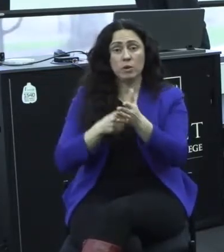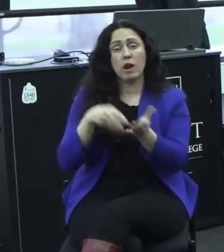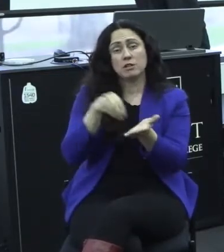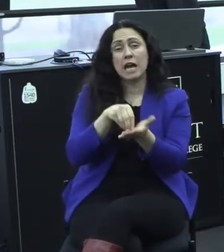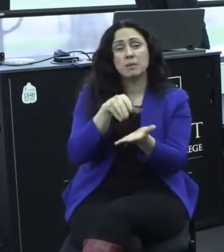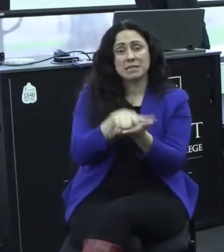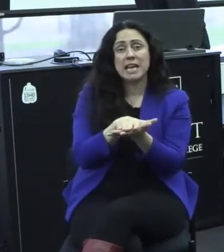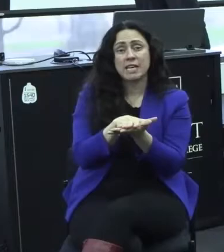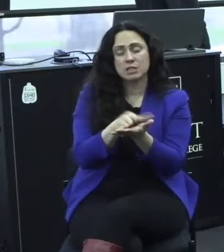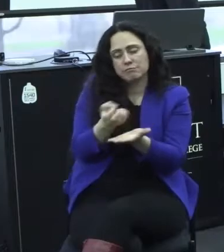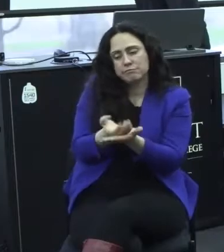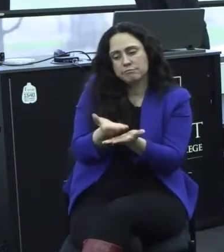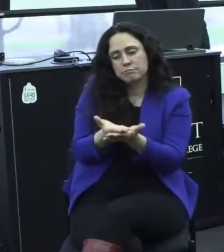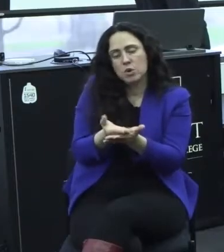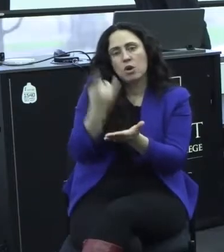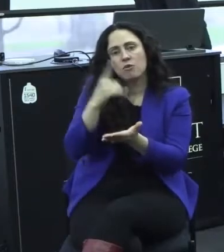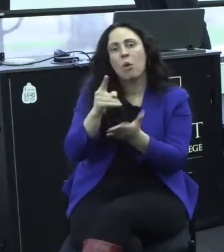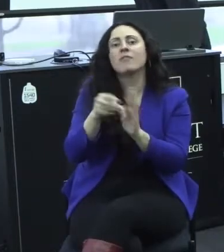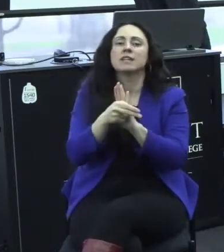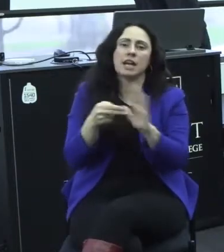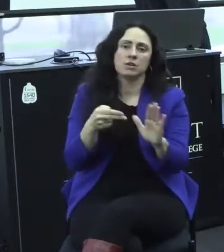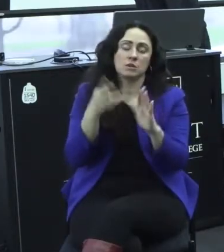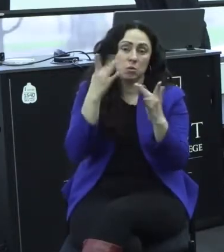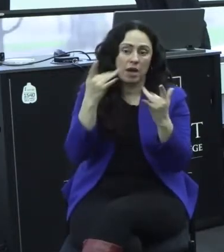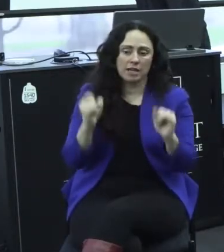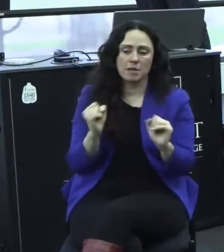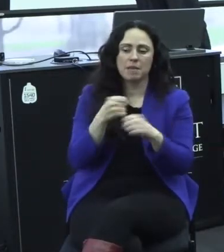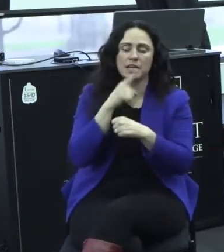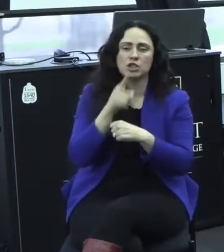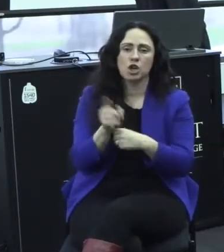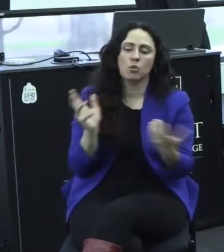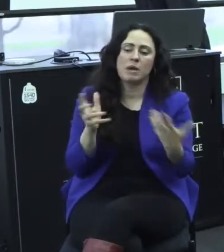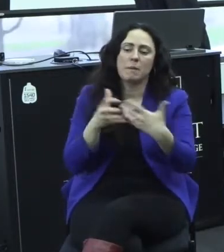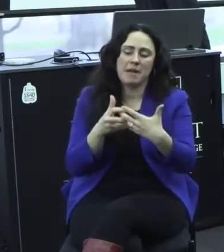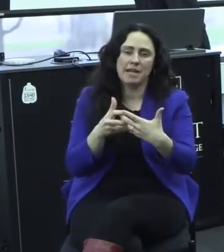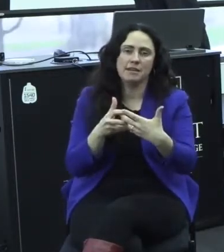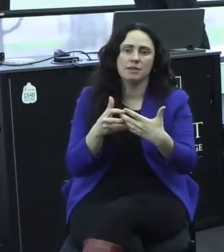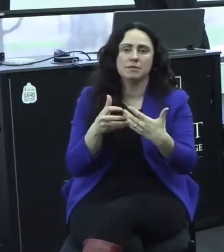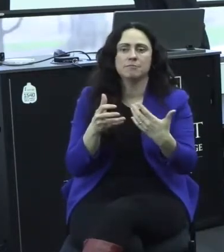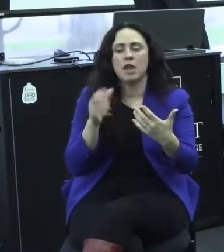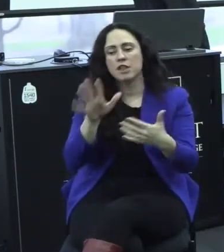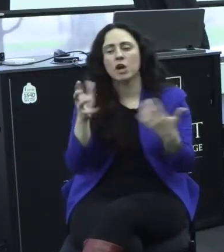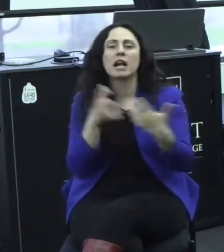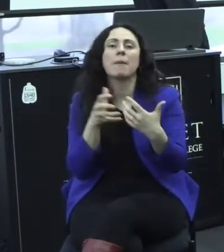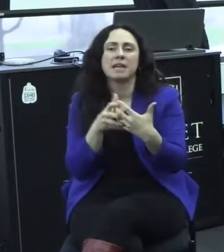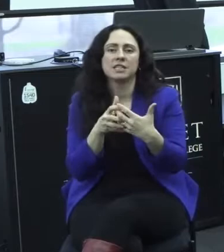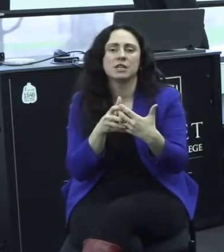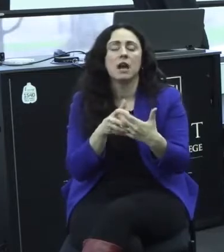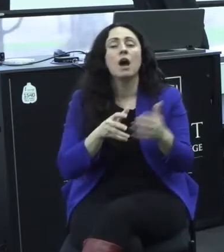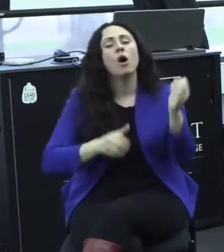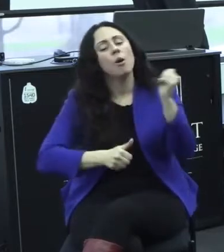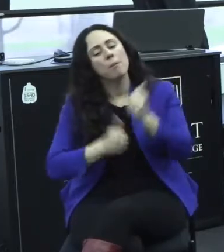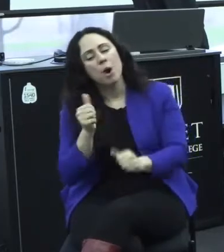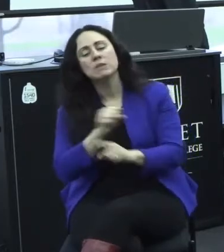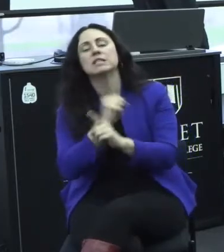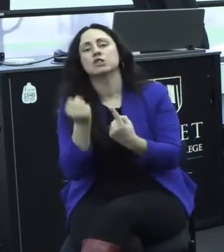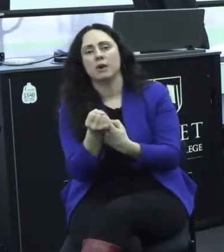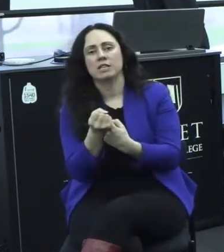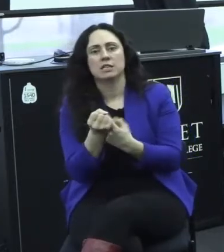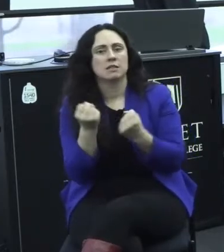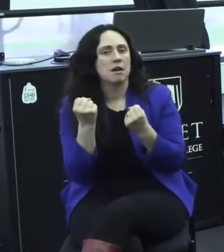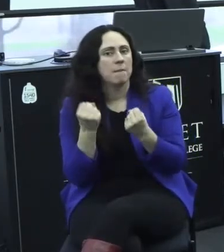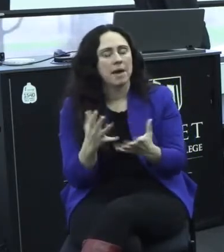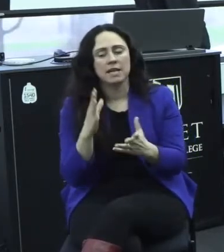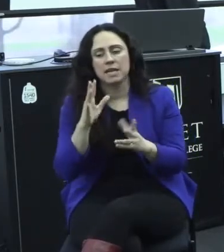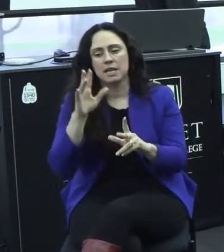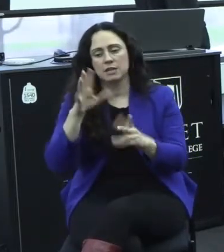documentation of the diagnosis so that we can make sure we meet it. Most cases, the vast majority of them, we're going to